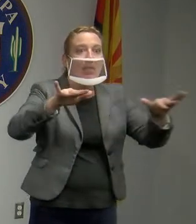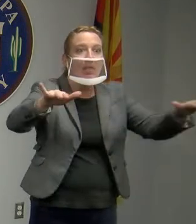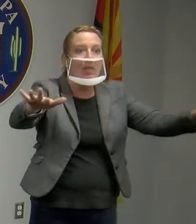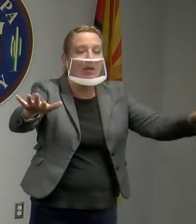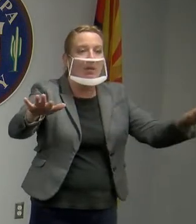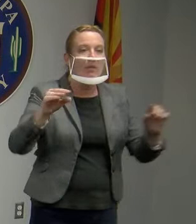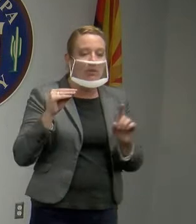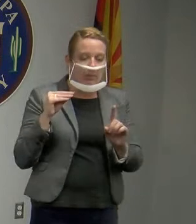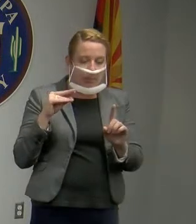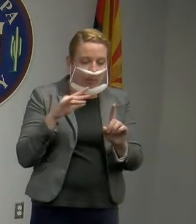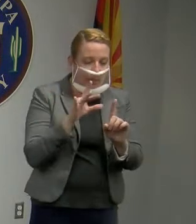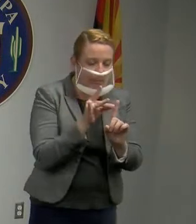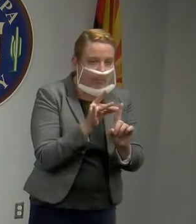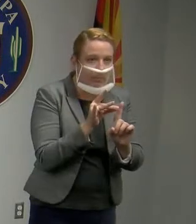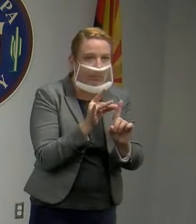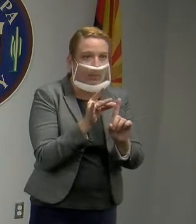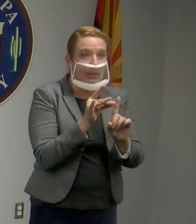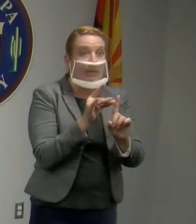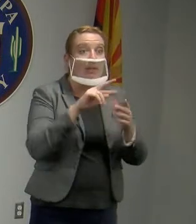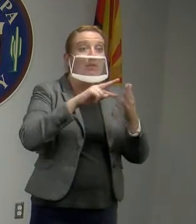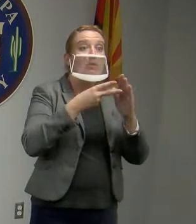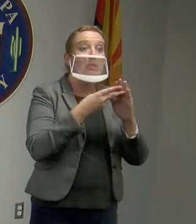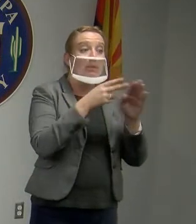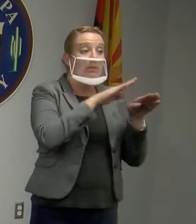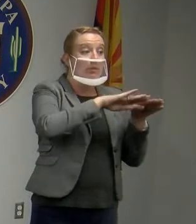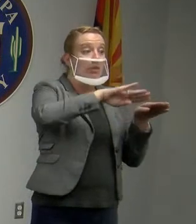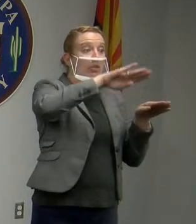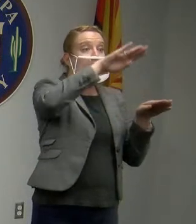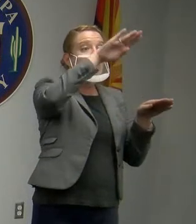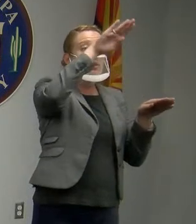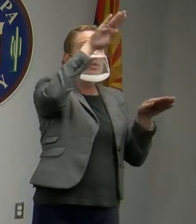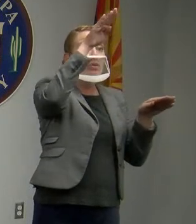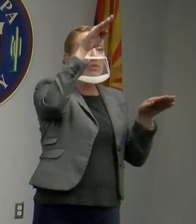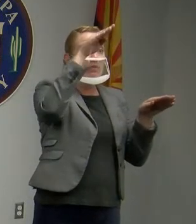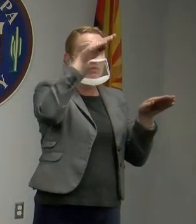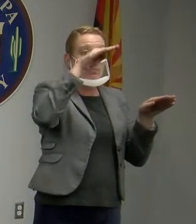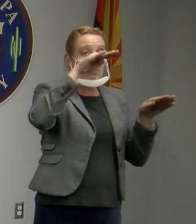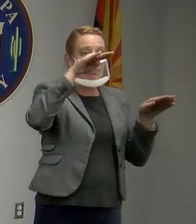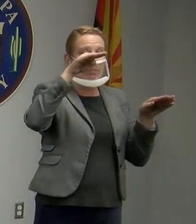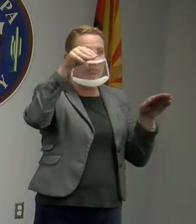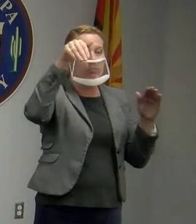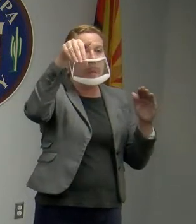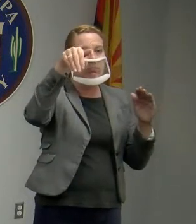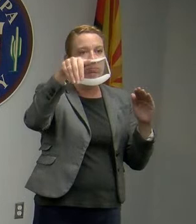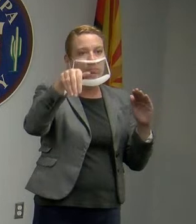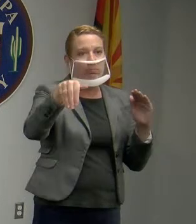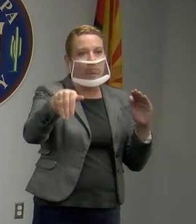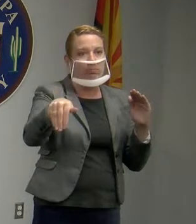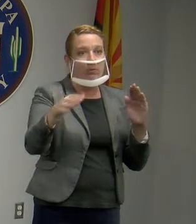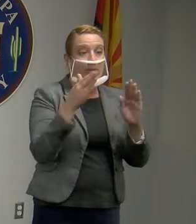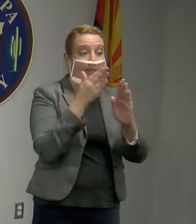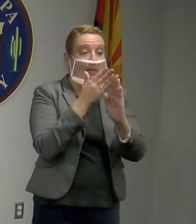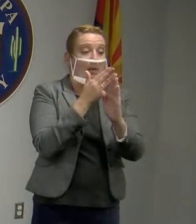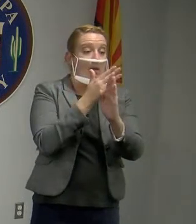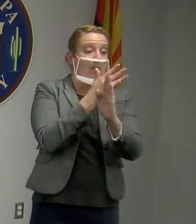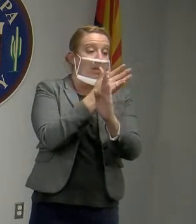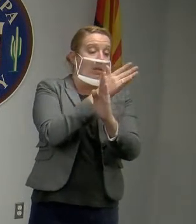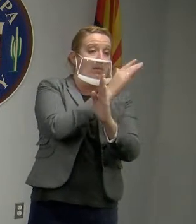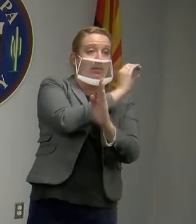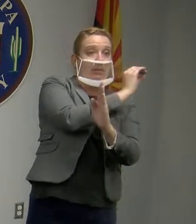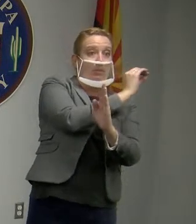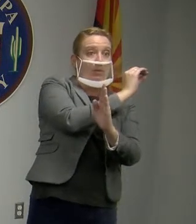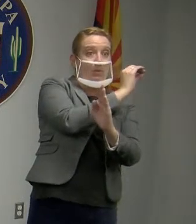will eventually get to 0. What I'm hoping for is that we will see a stronger decline from